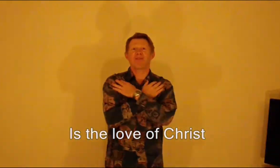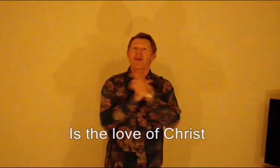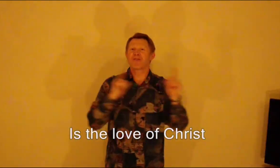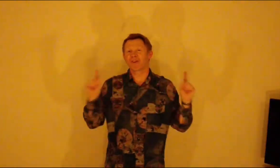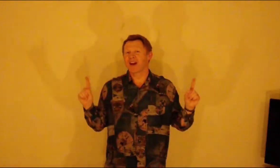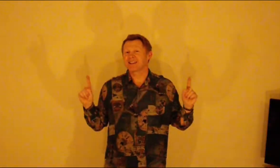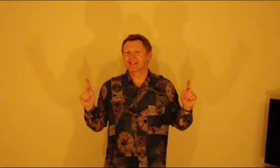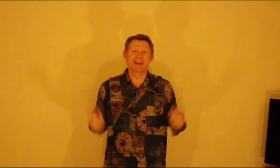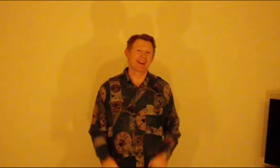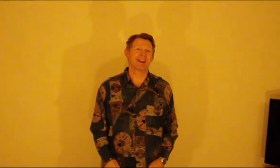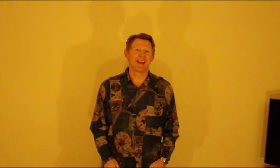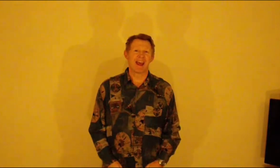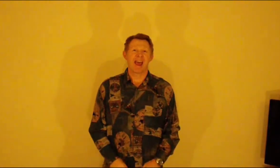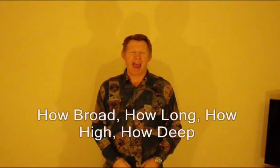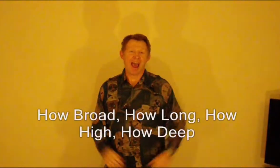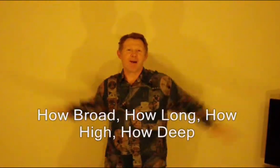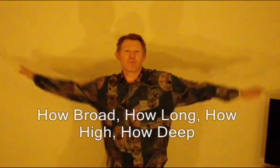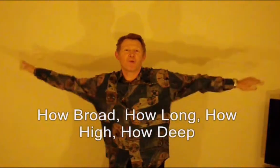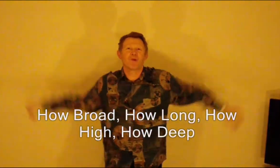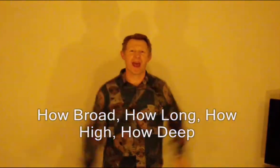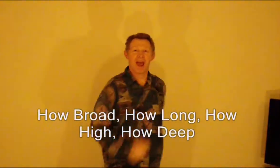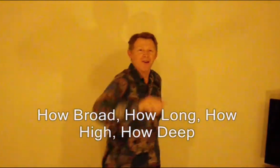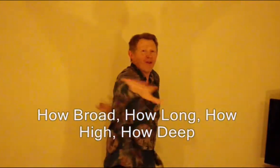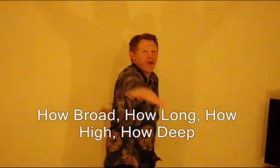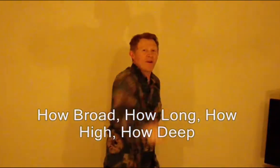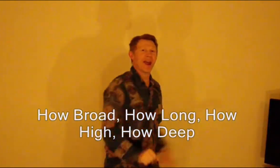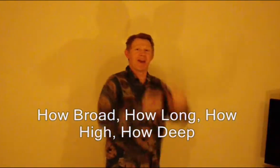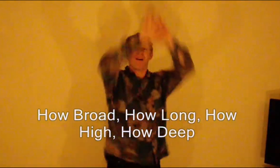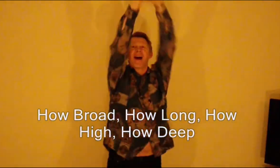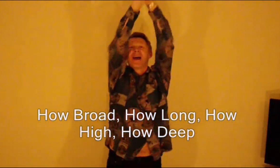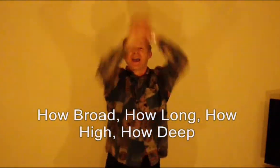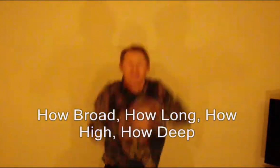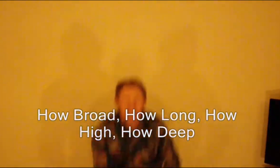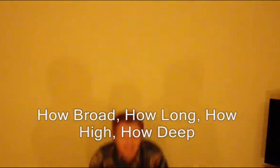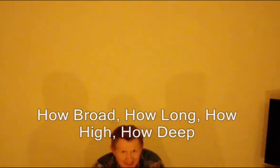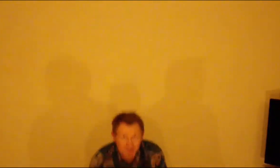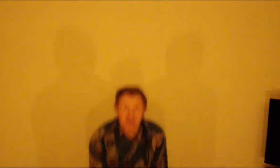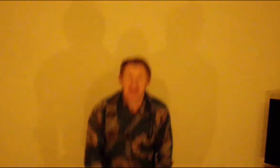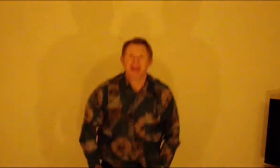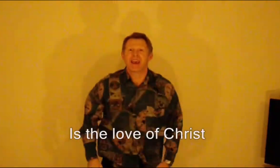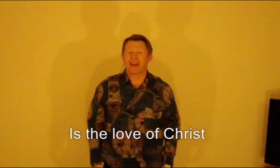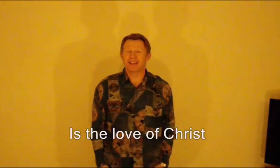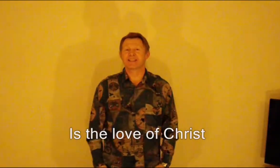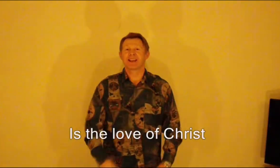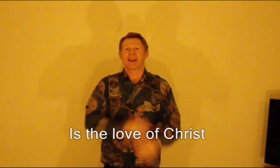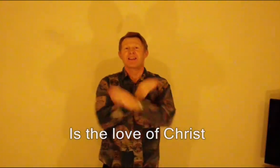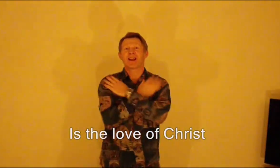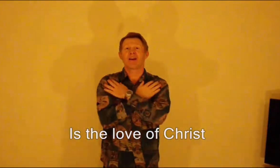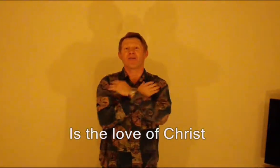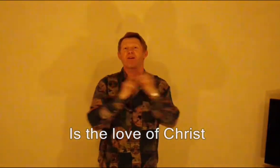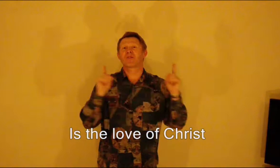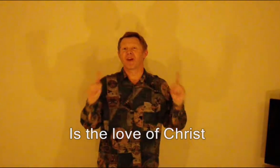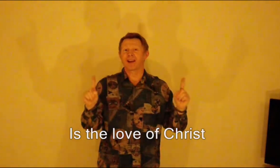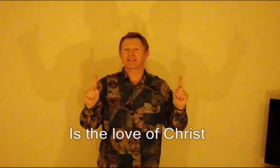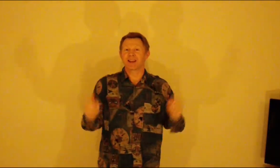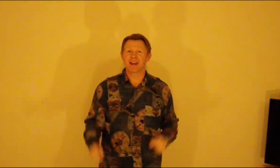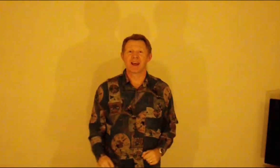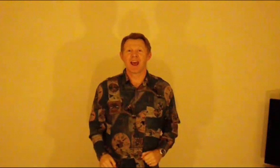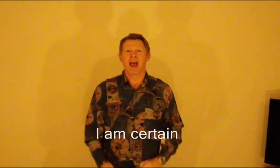love of Christ? How broad, how long, how high, how deep is the love of Christ?